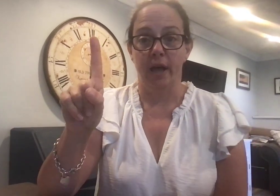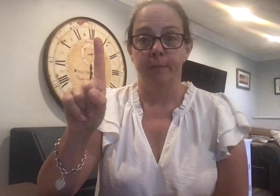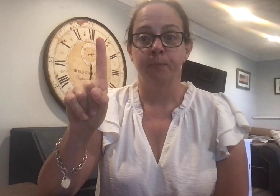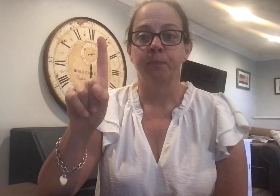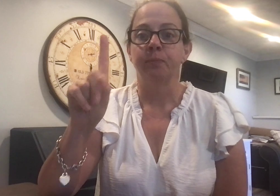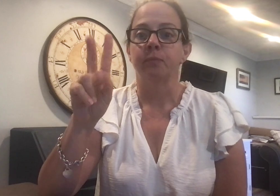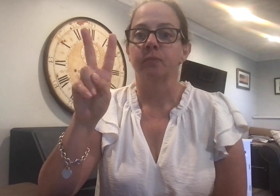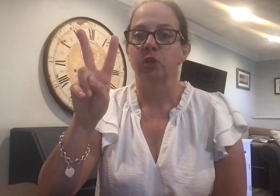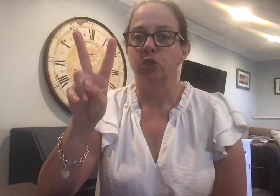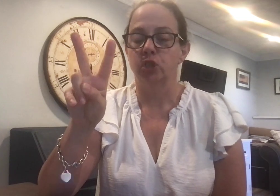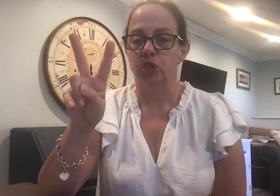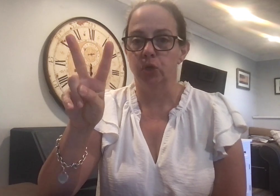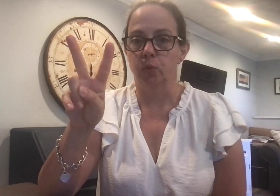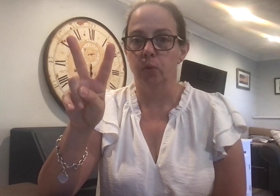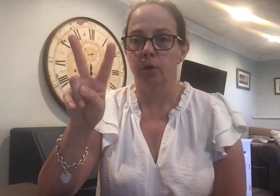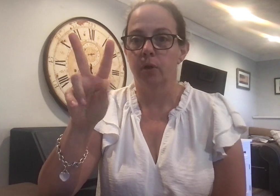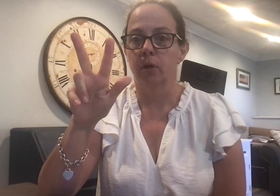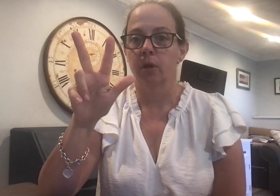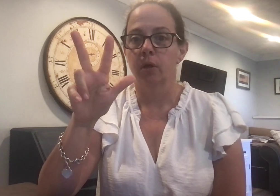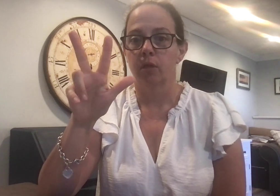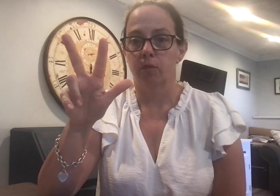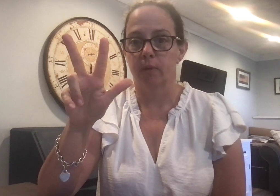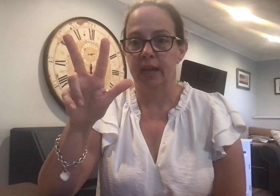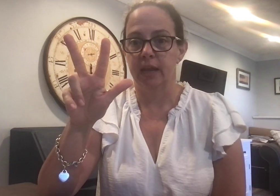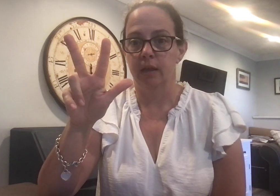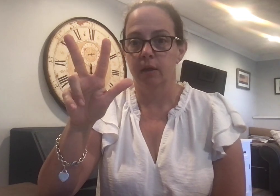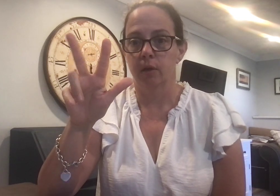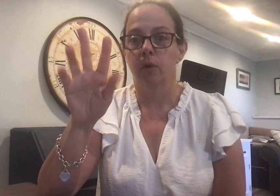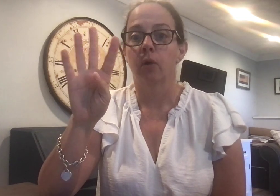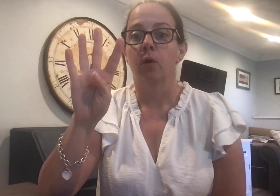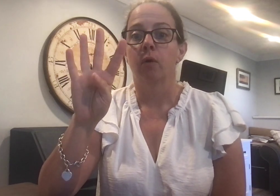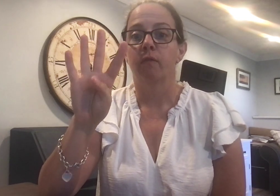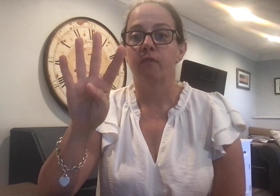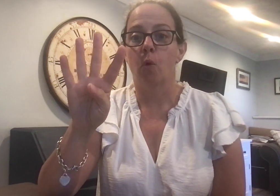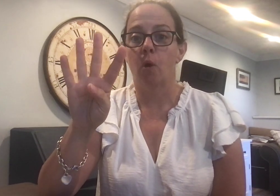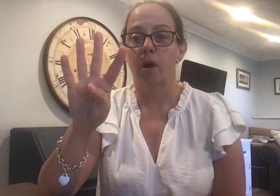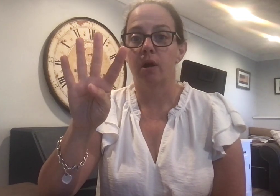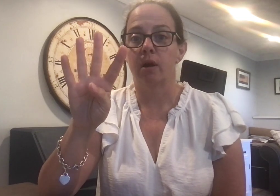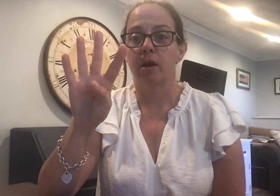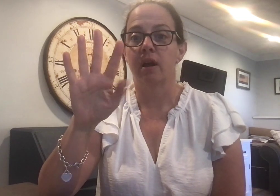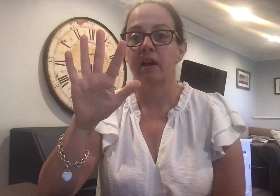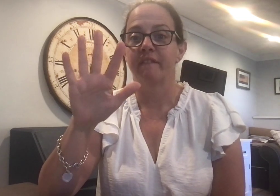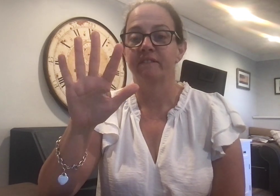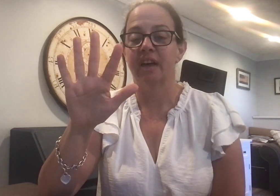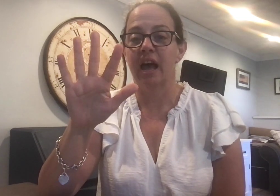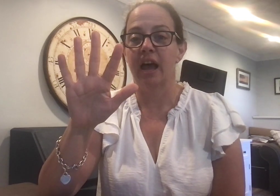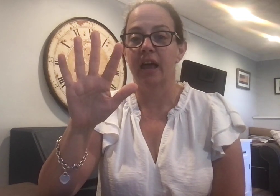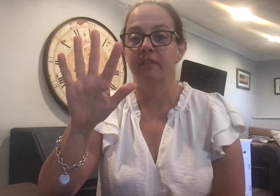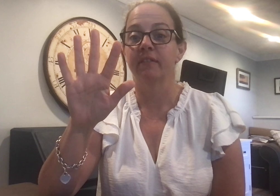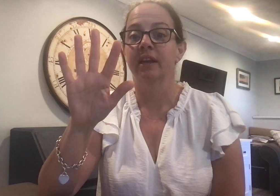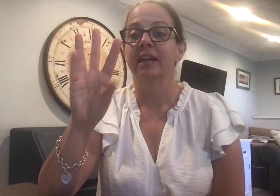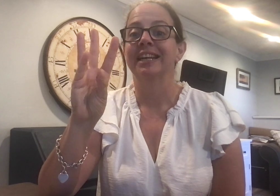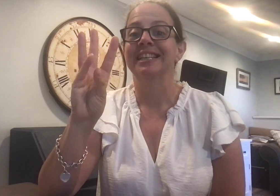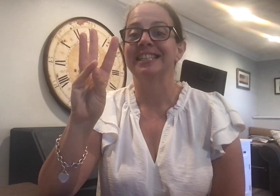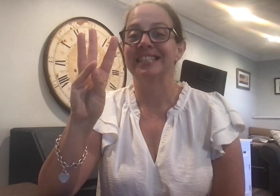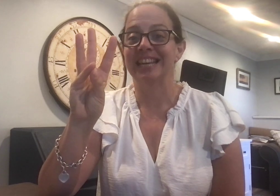1, 2, 3, 4, 5,